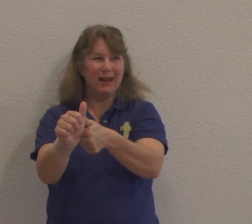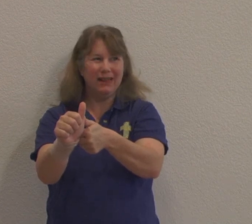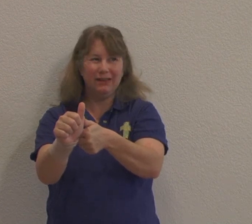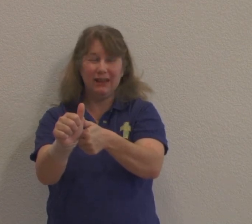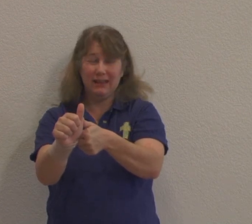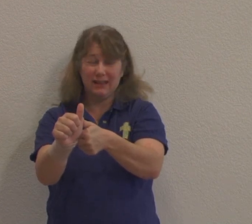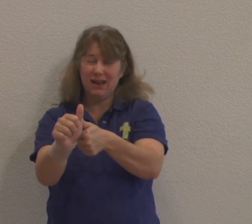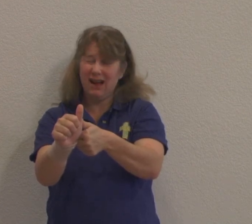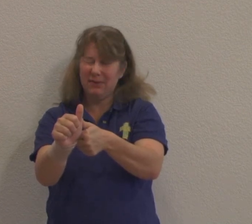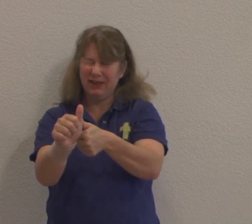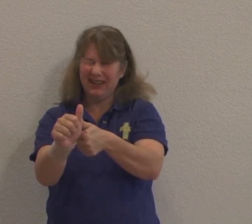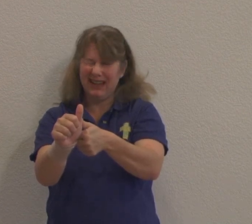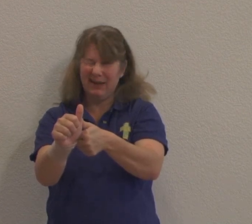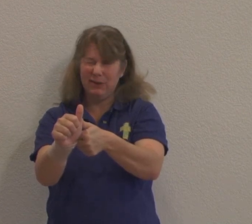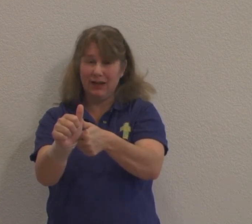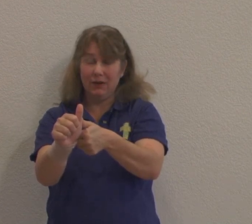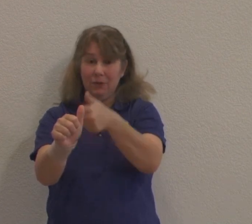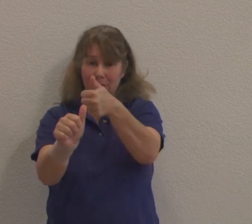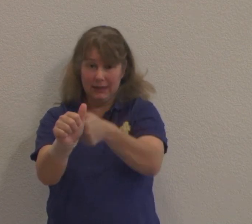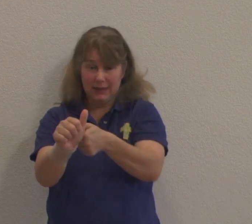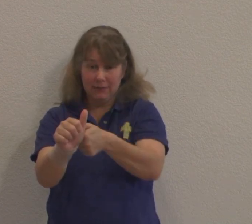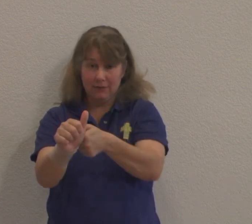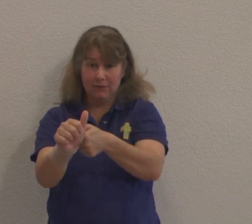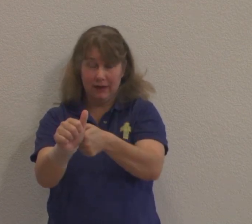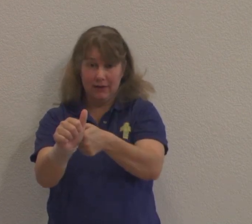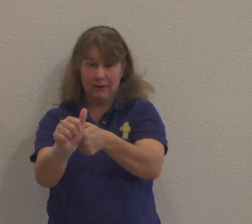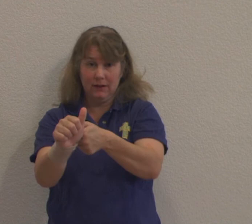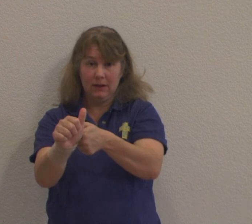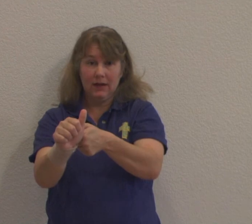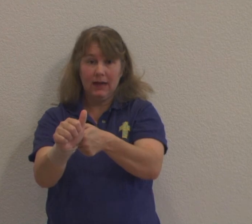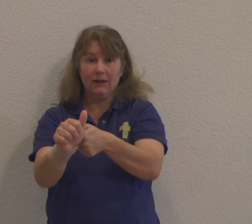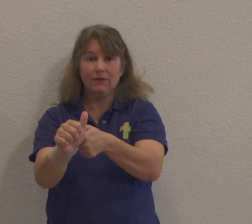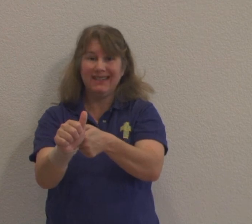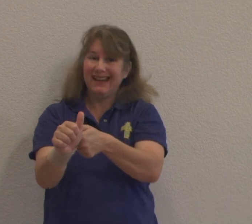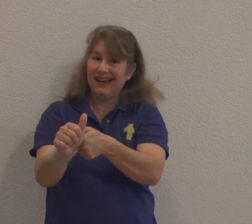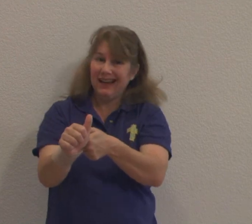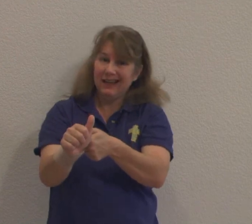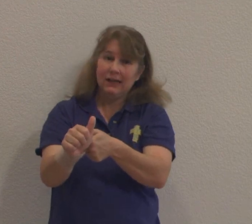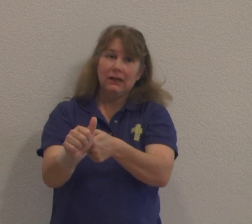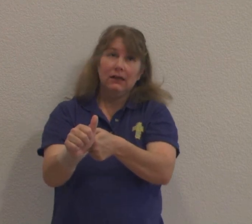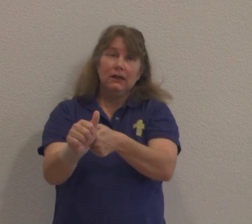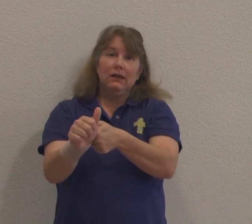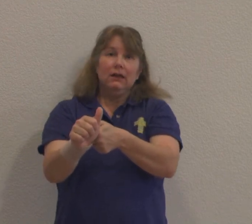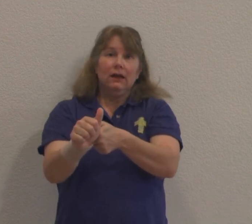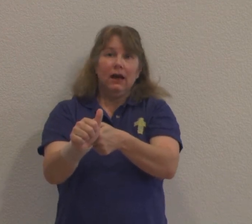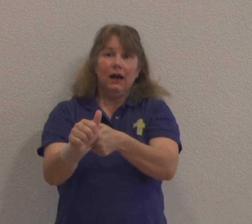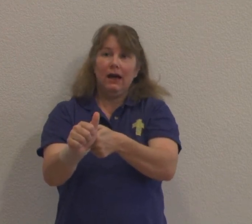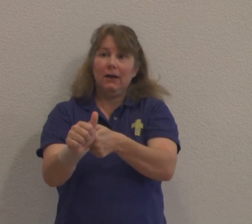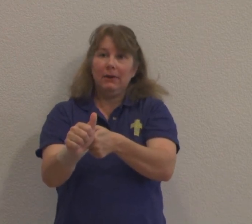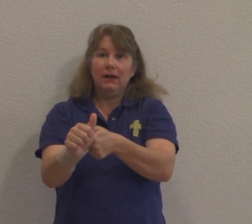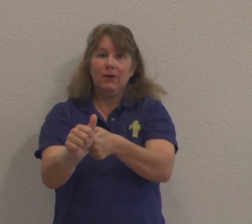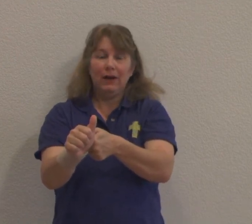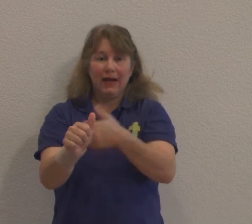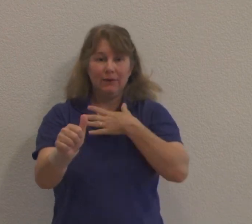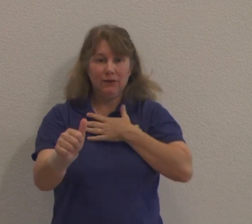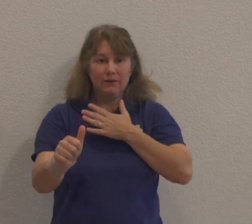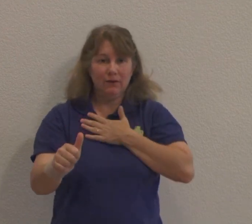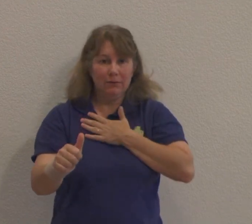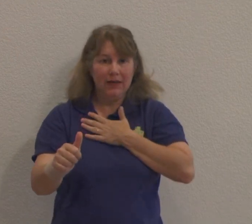probably, in the song, I'm only going to end up doing it one time through for that one. Every tongue. What I would do if it were me